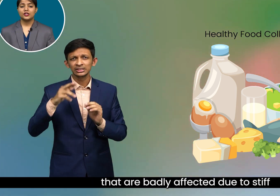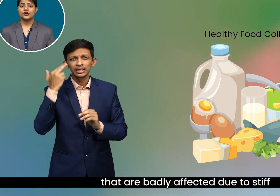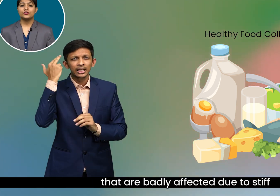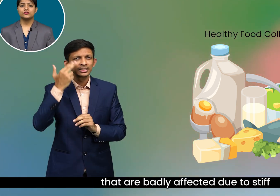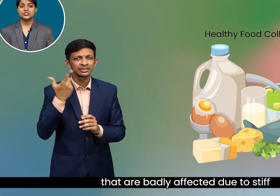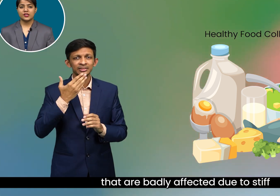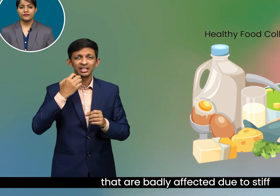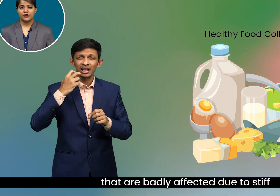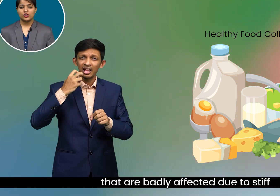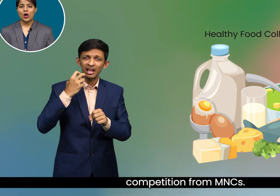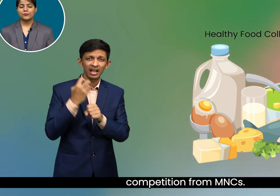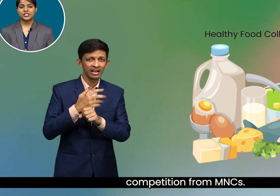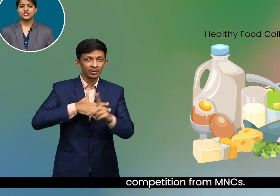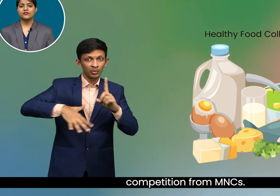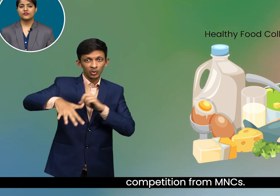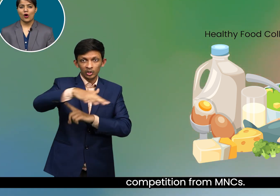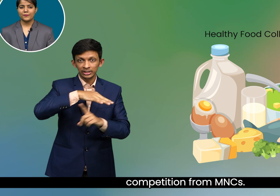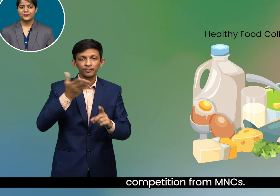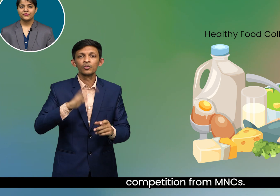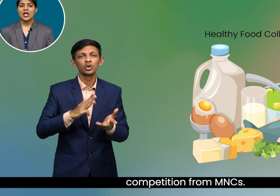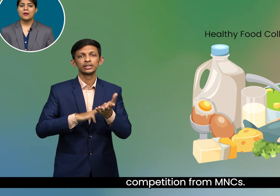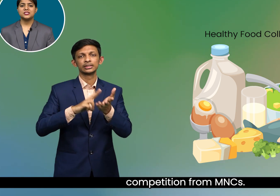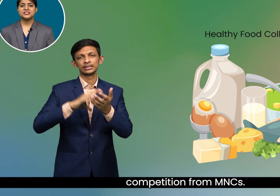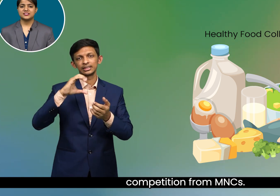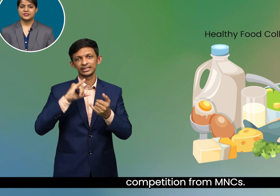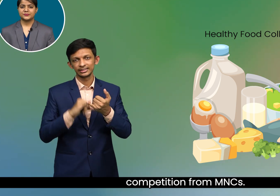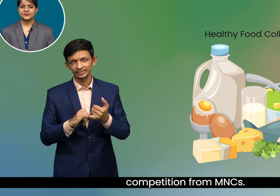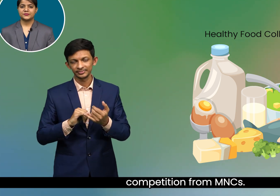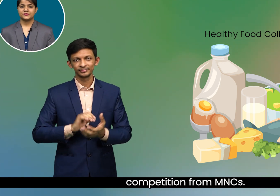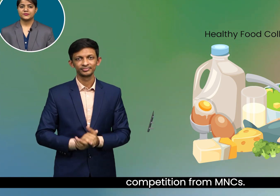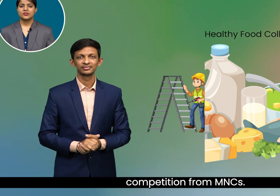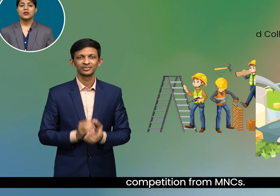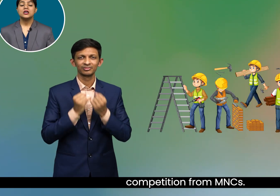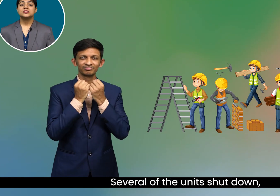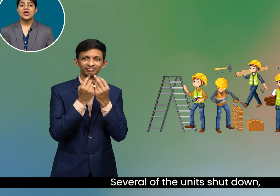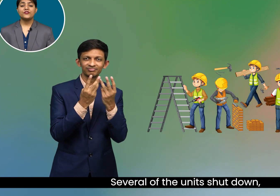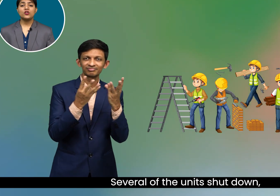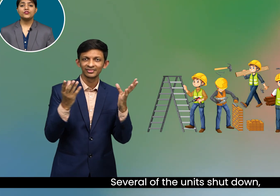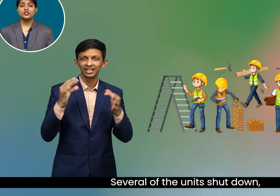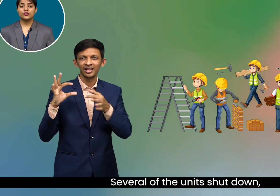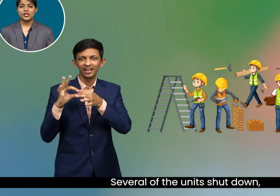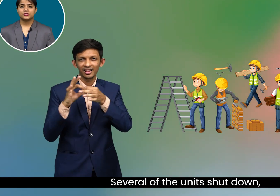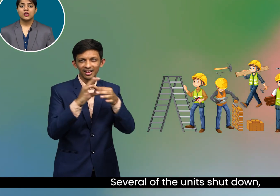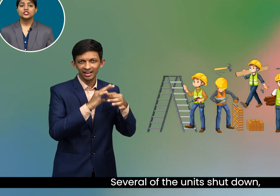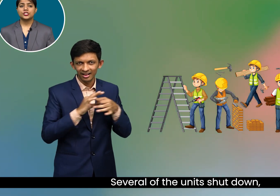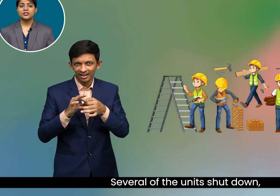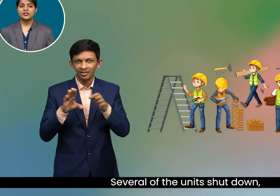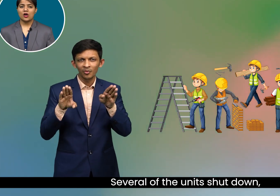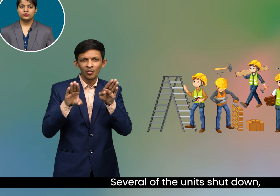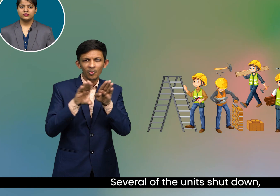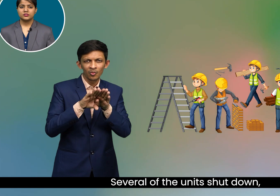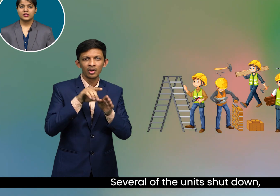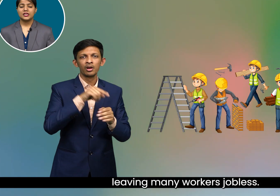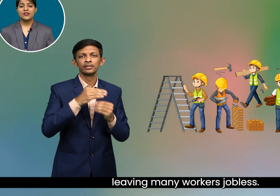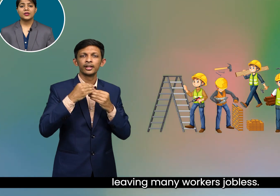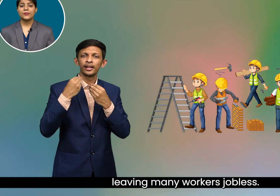affected due to stiff competition from MNCs. Several of the units shut